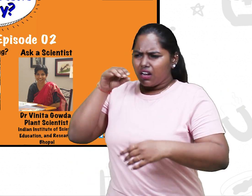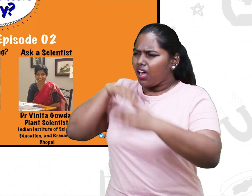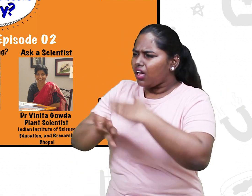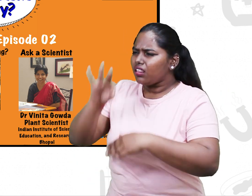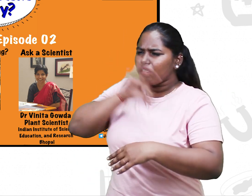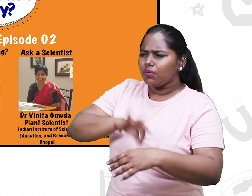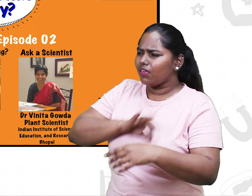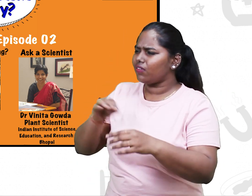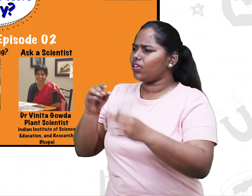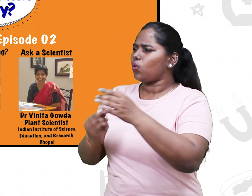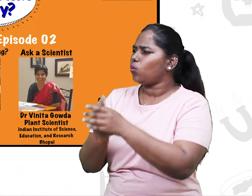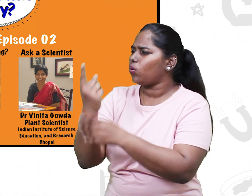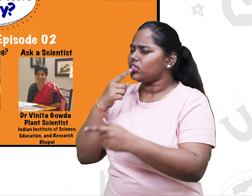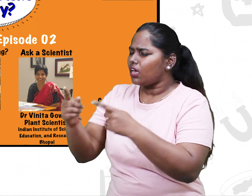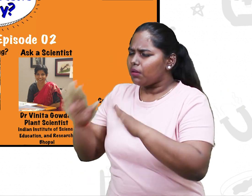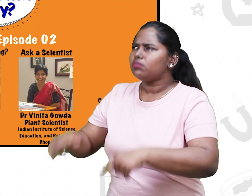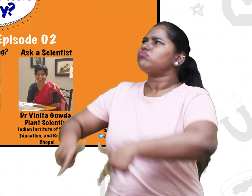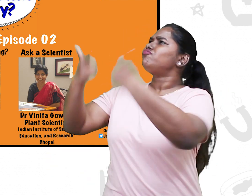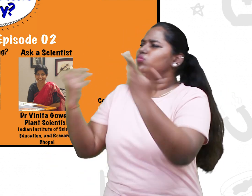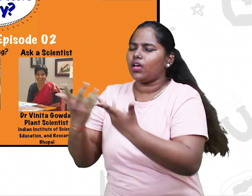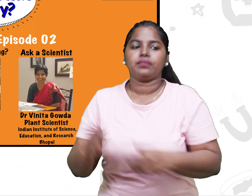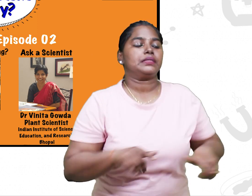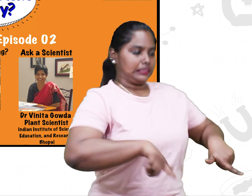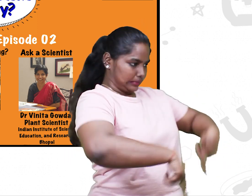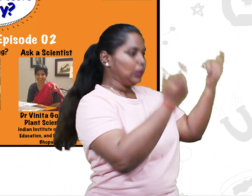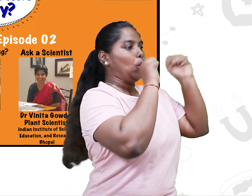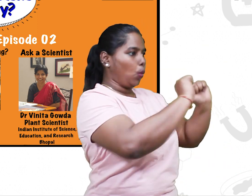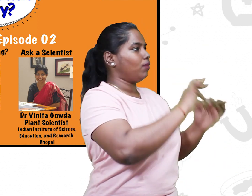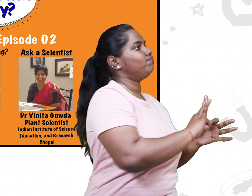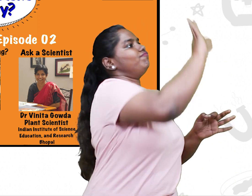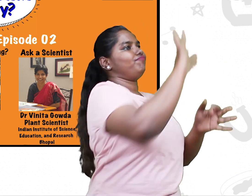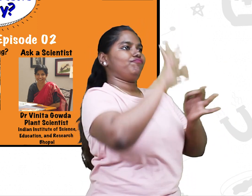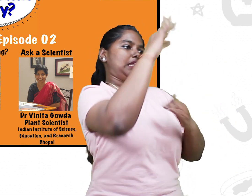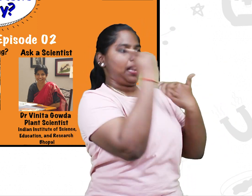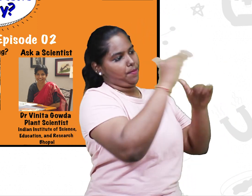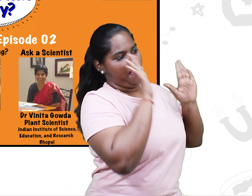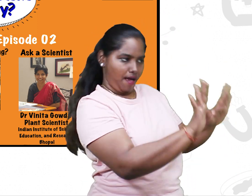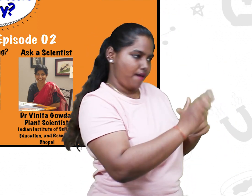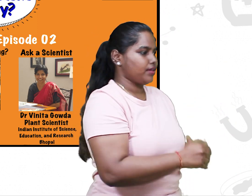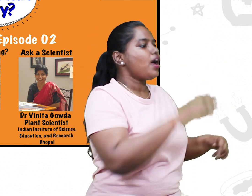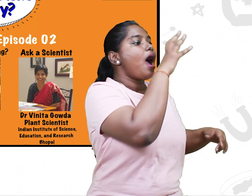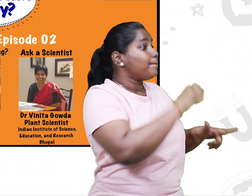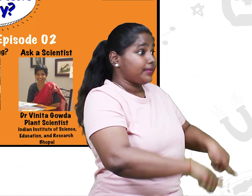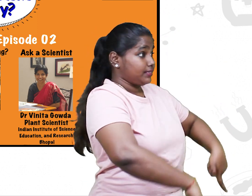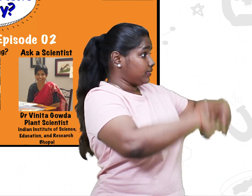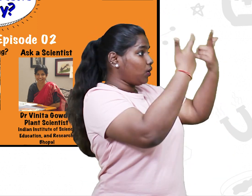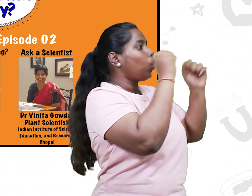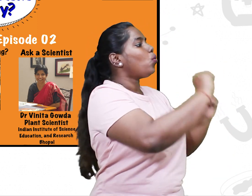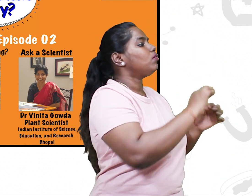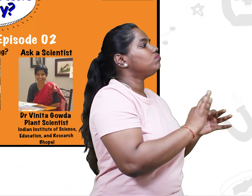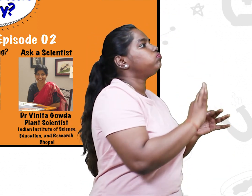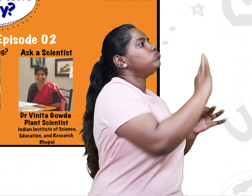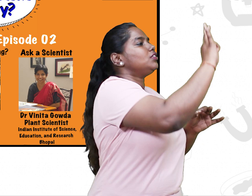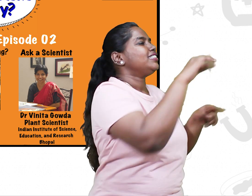in height? Every tree species has a certain tree height as its identity. Mango trees grow in height to get to